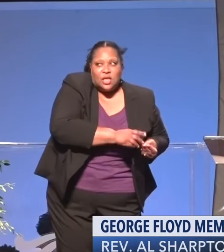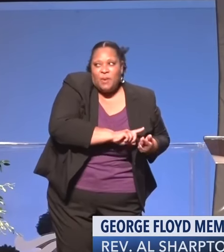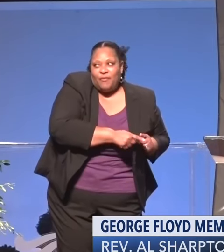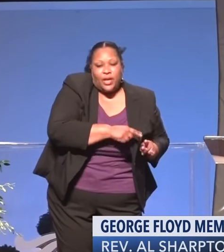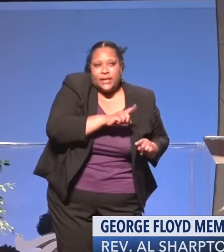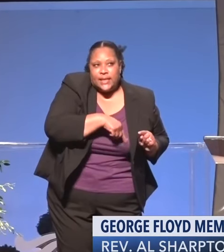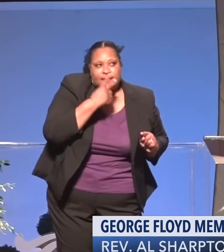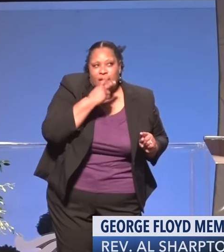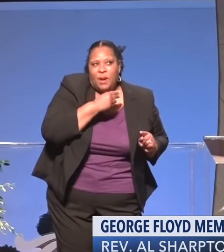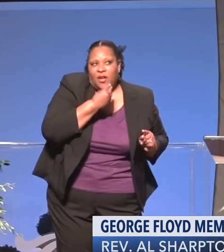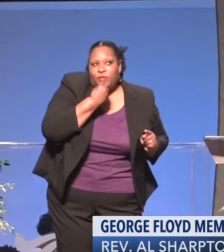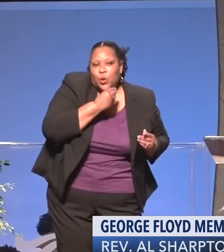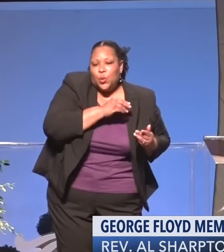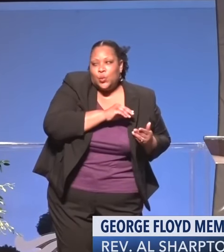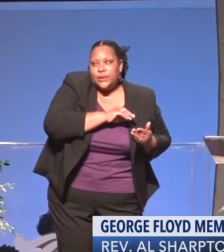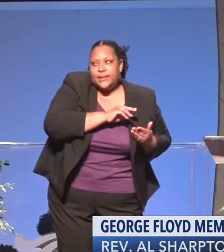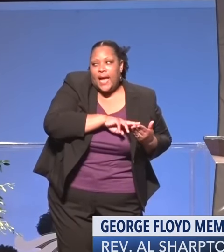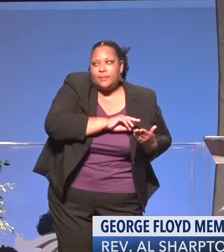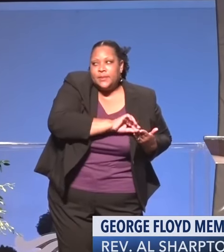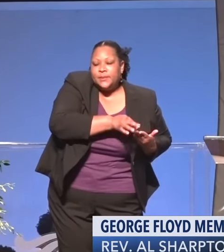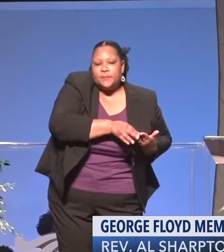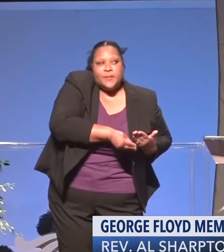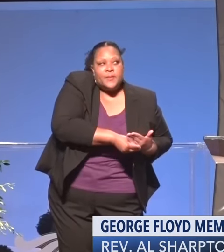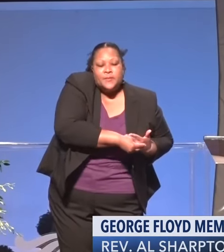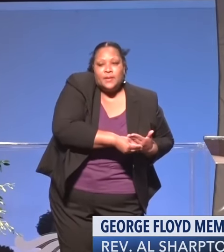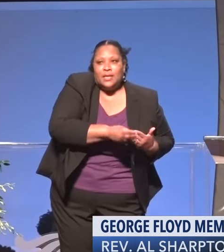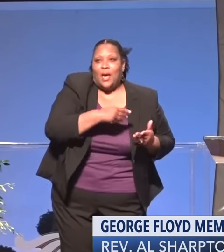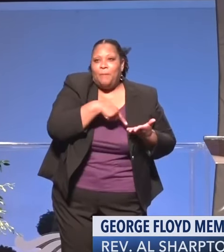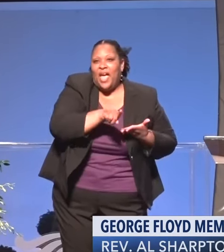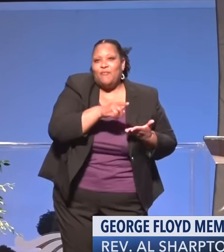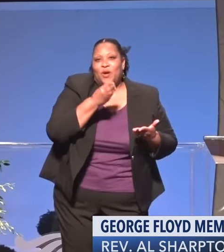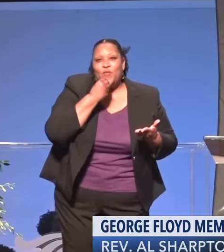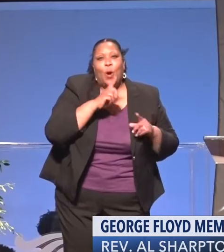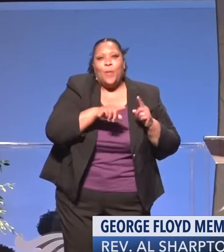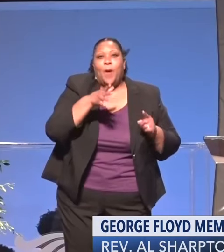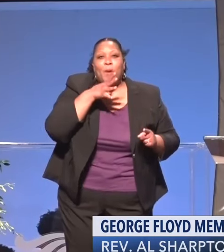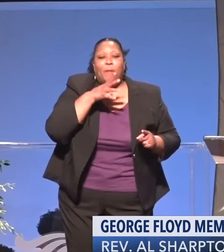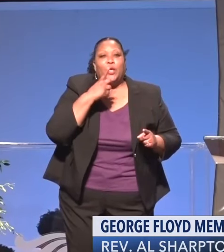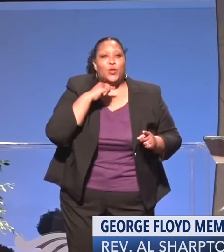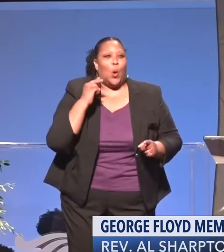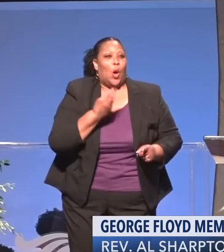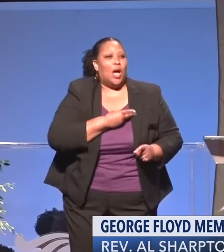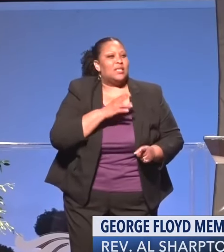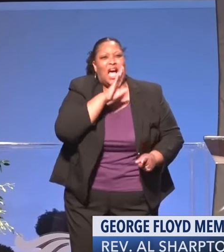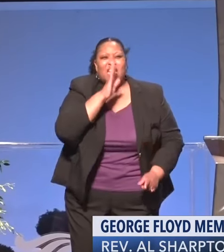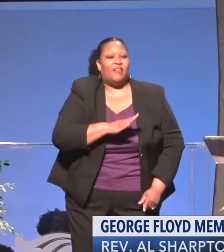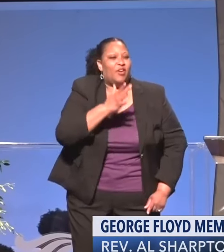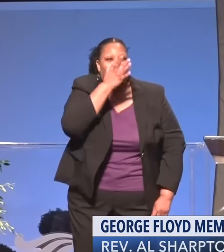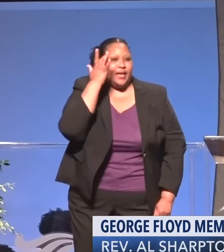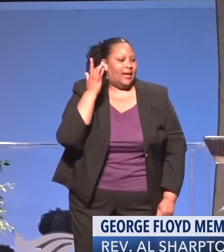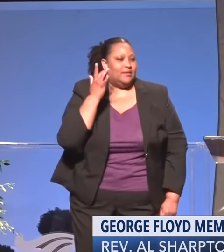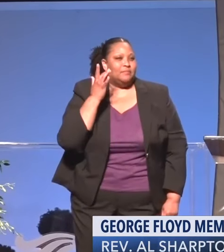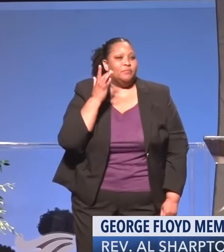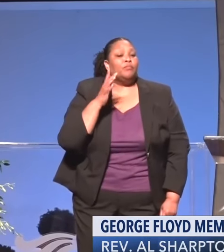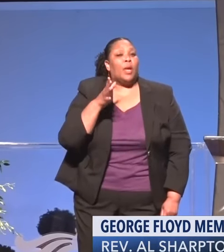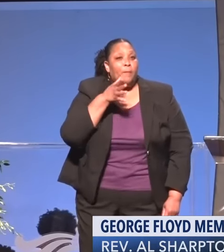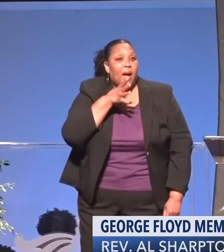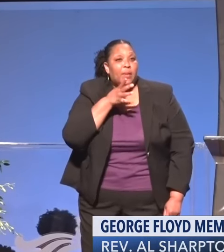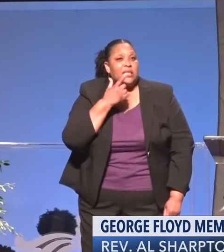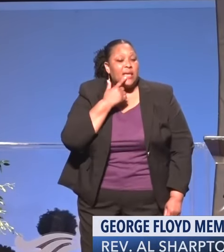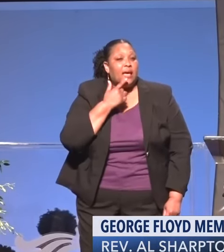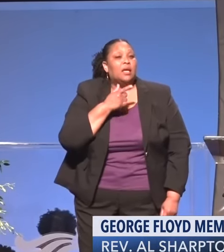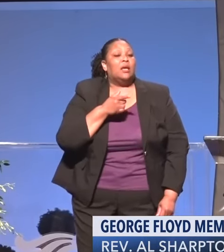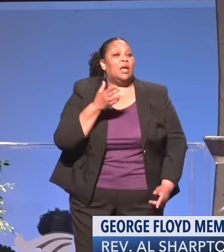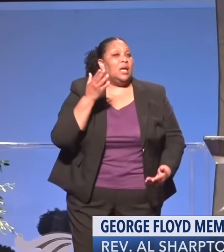my friends wouldn't know I was on food stamps. But mama told me something I never forgotten. She said,